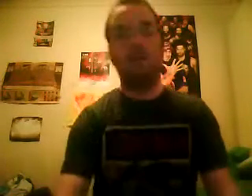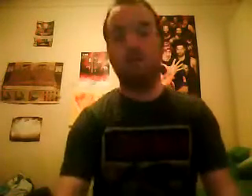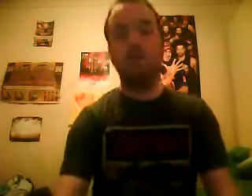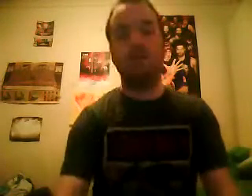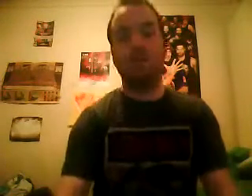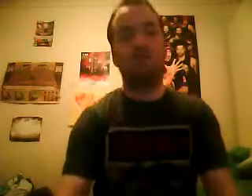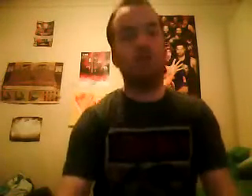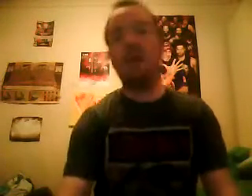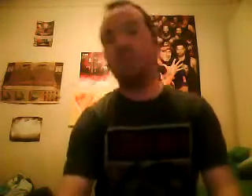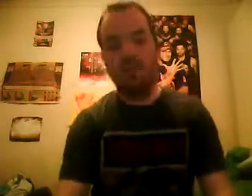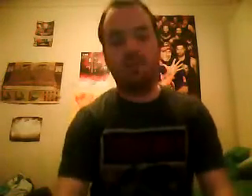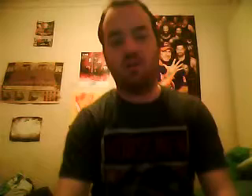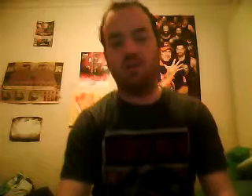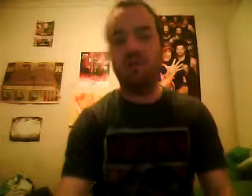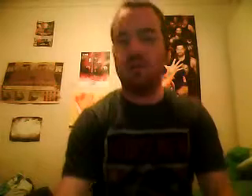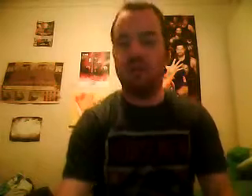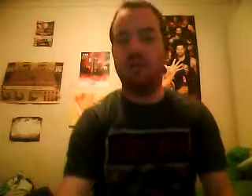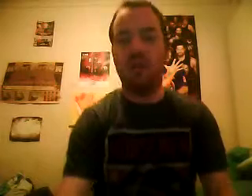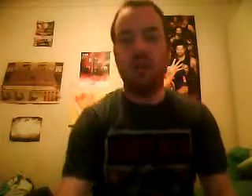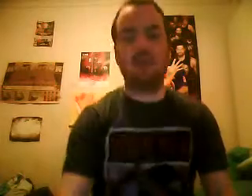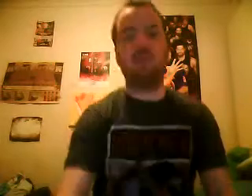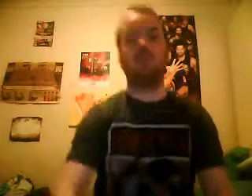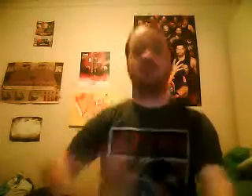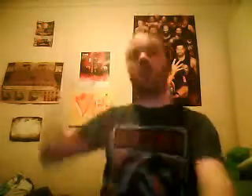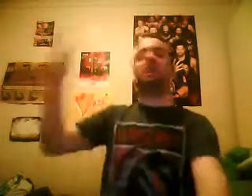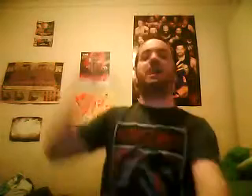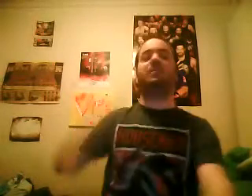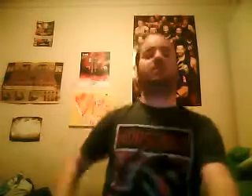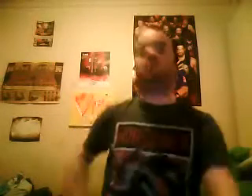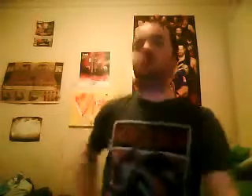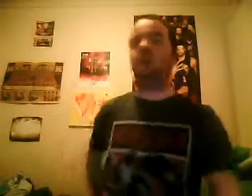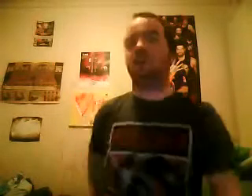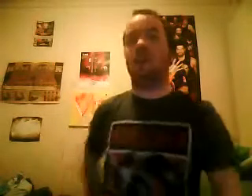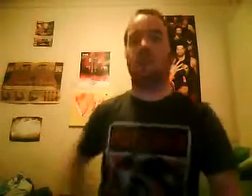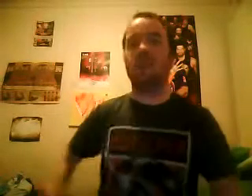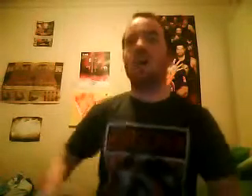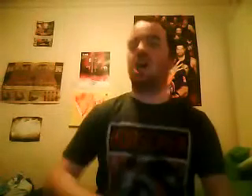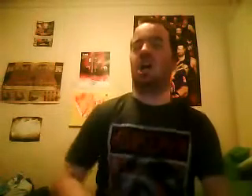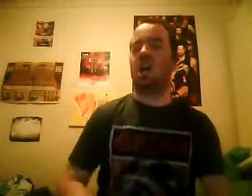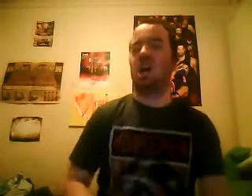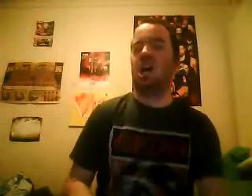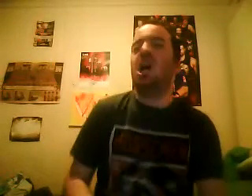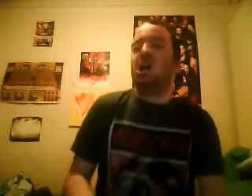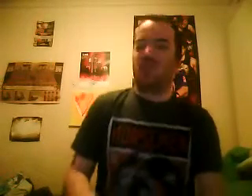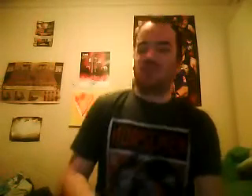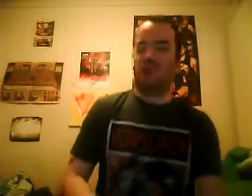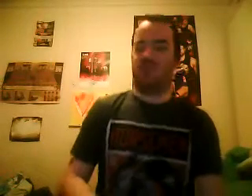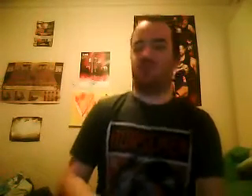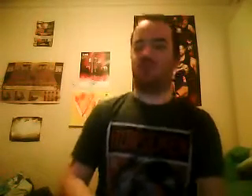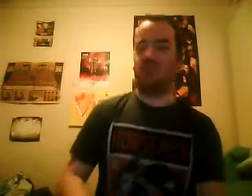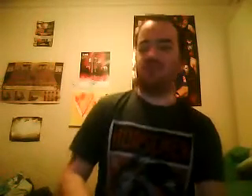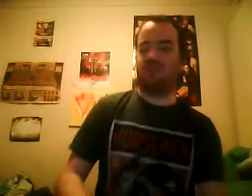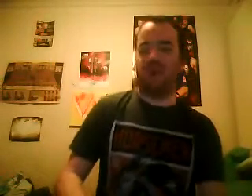little crybabies on Twitter. I get all those crybabies on Twitter going, they got the joke. Oh